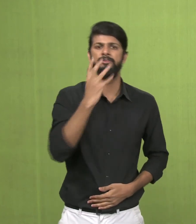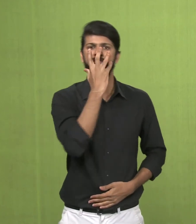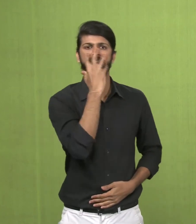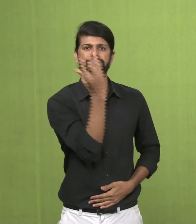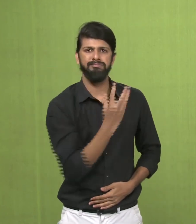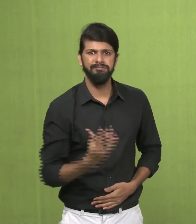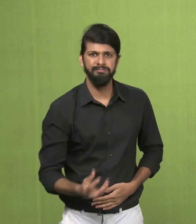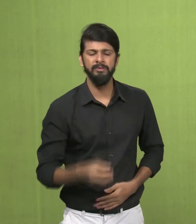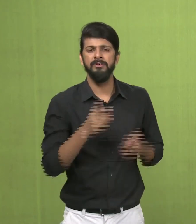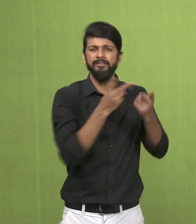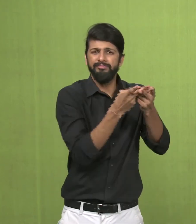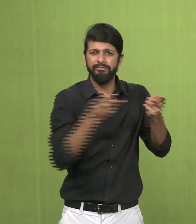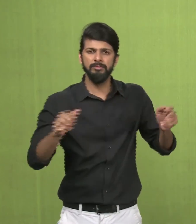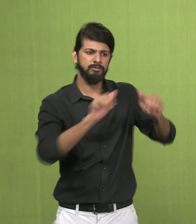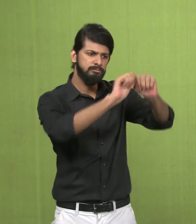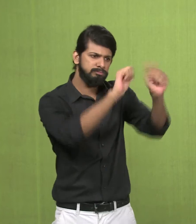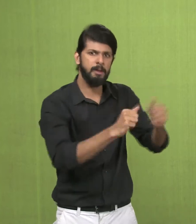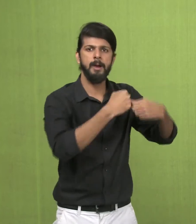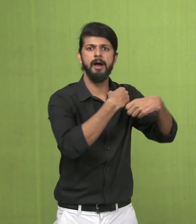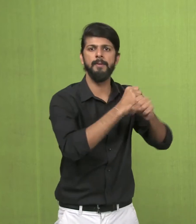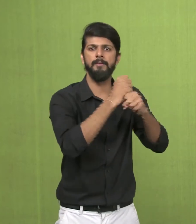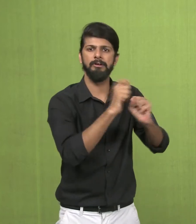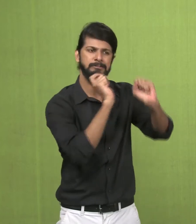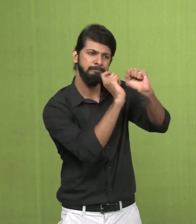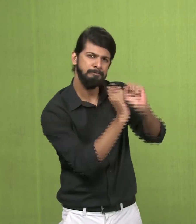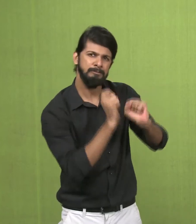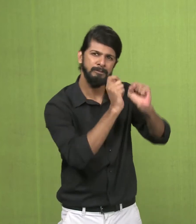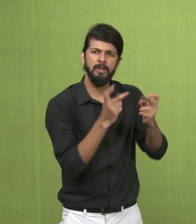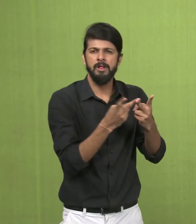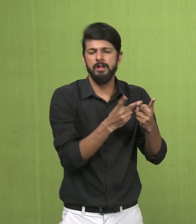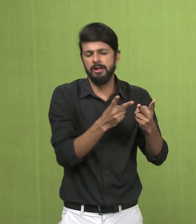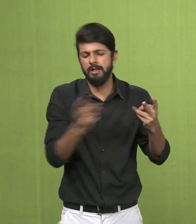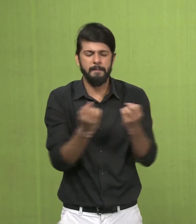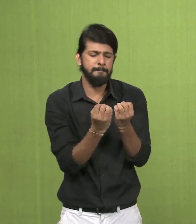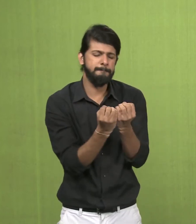Shiva, Ganesha, etc. were carved.